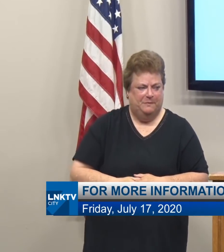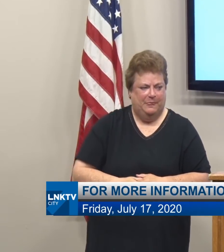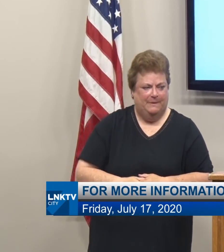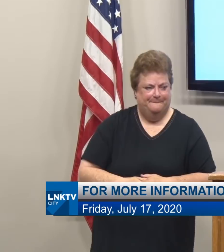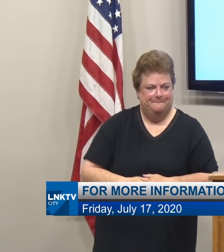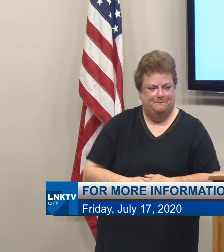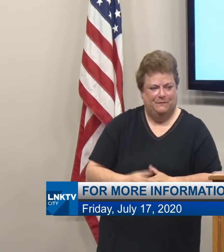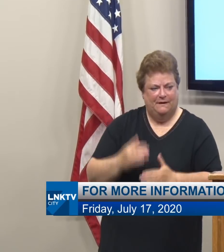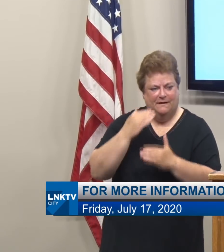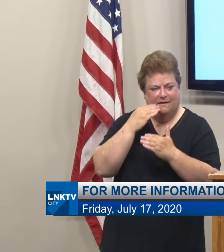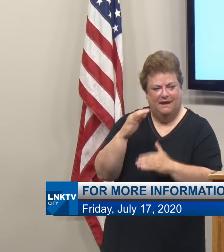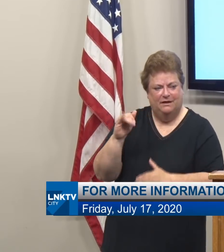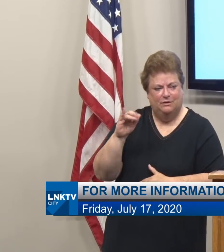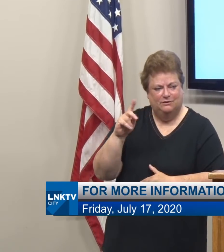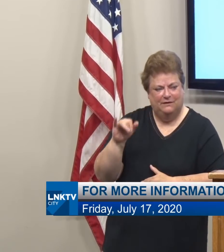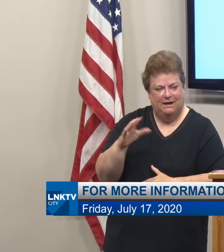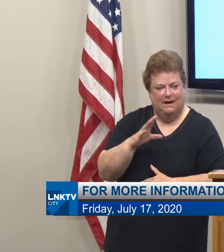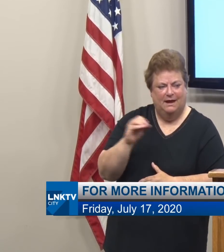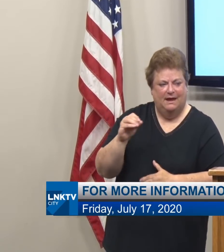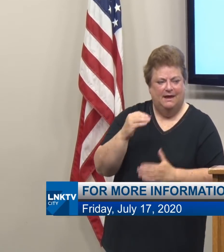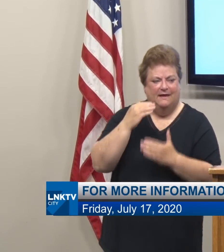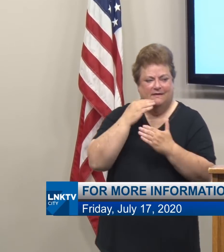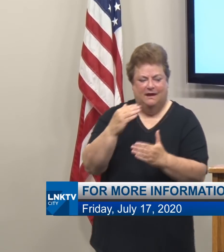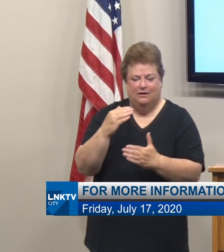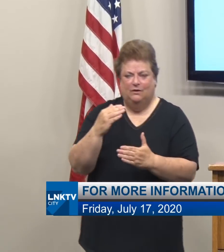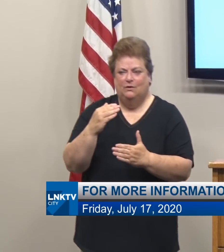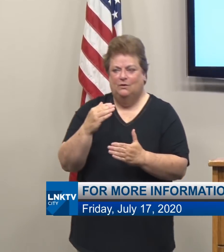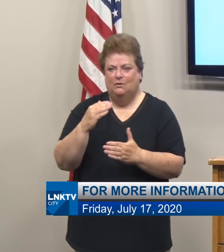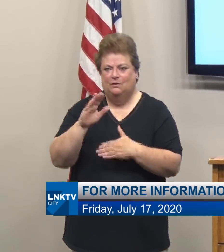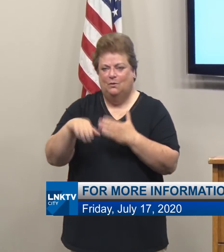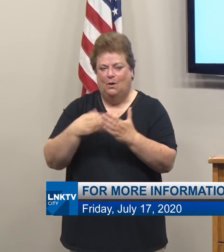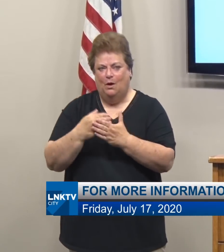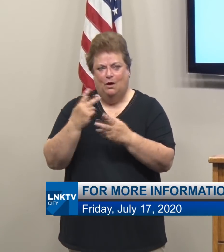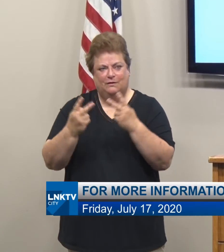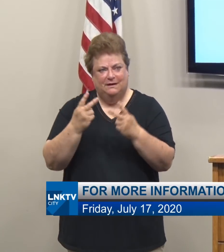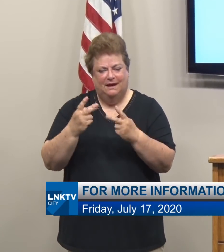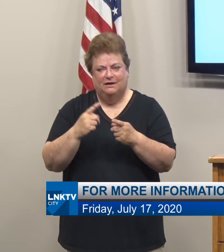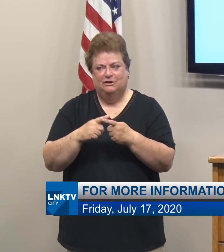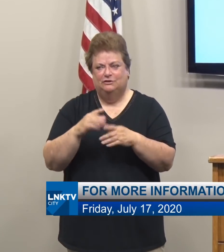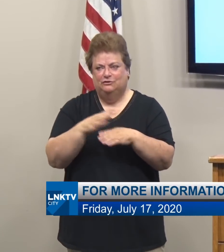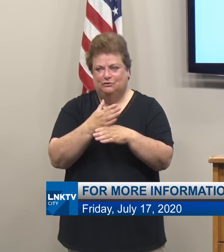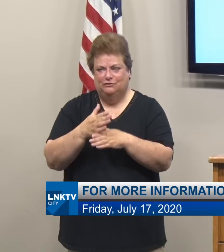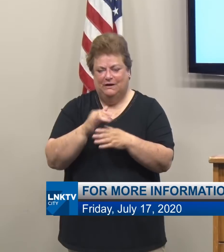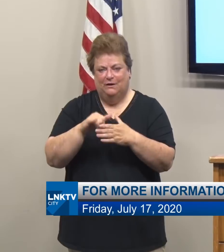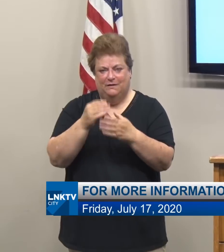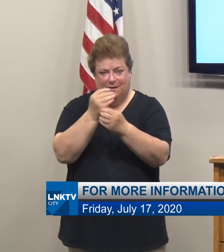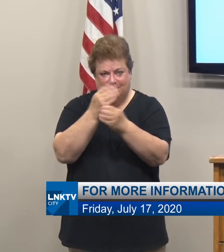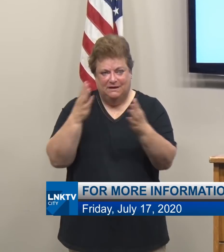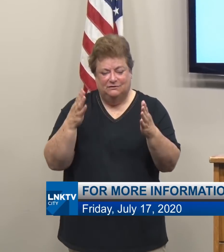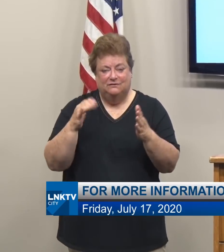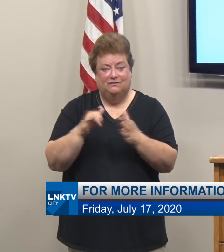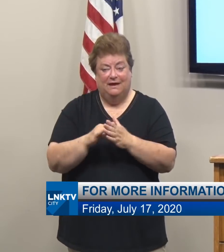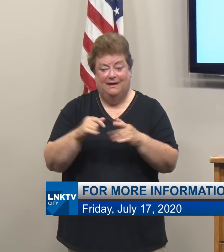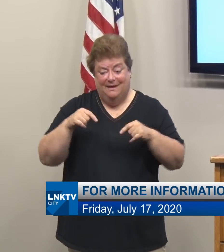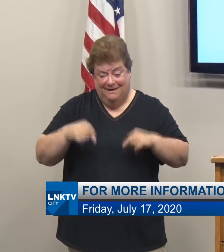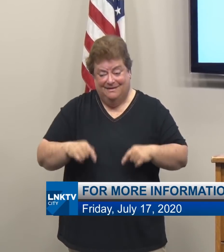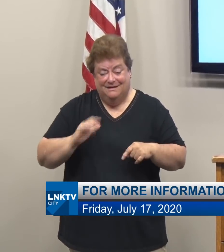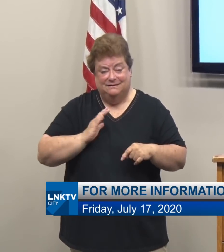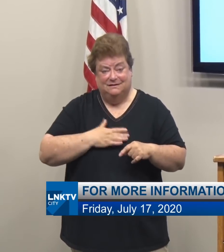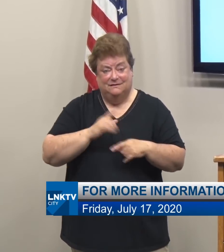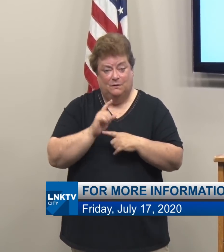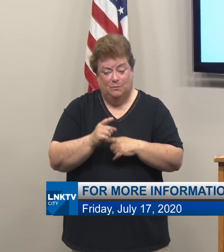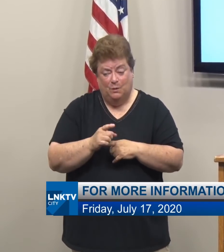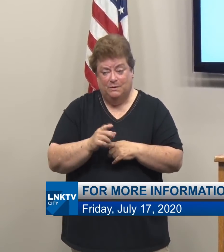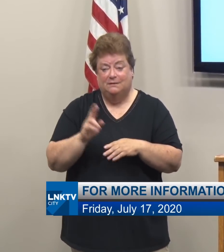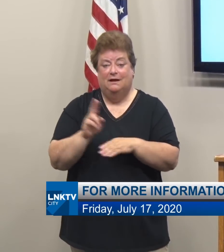Thank you, Jada, and thank you to all of our guests today who came to help share the message that this is our moment, Lincoln. Let's